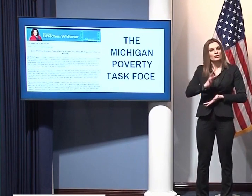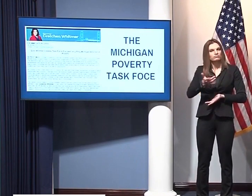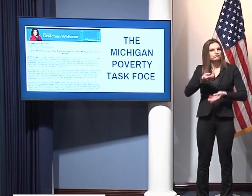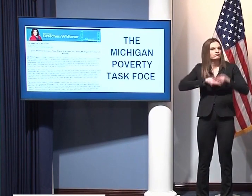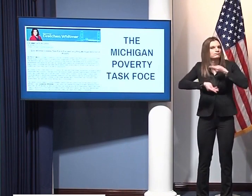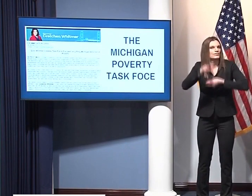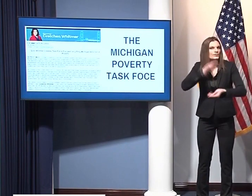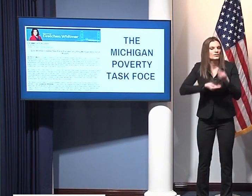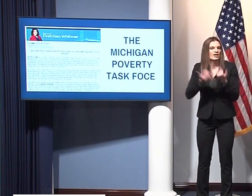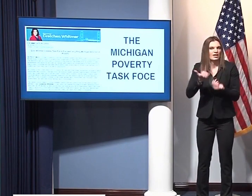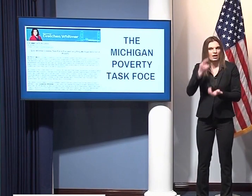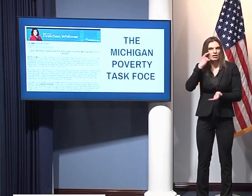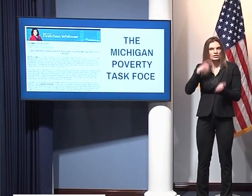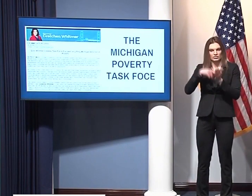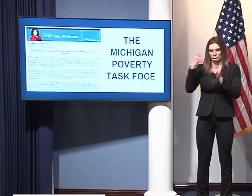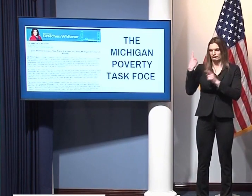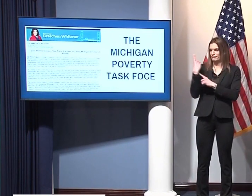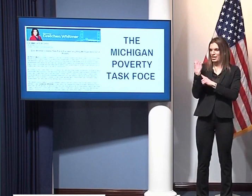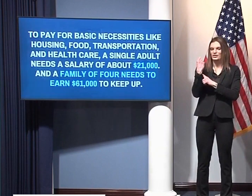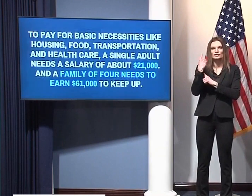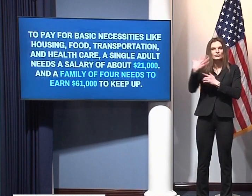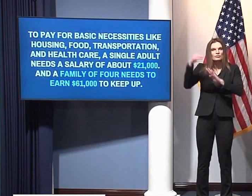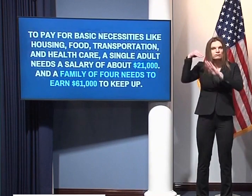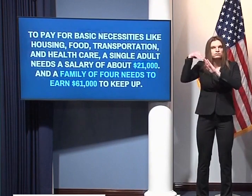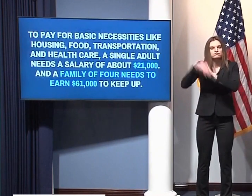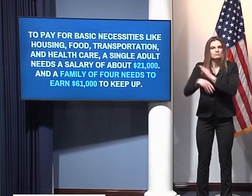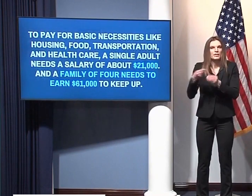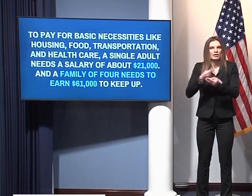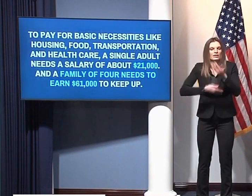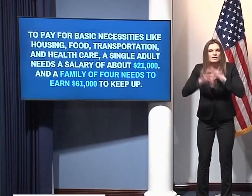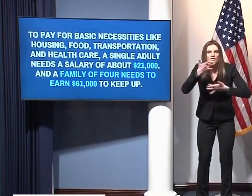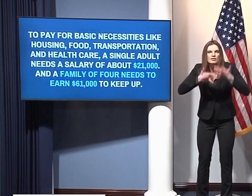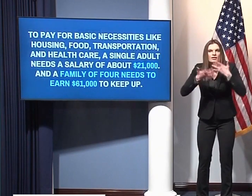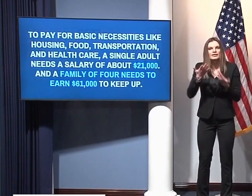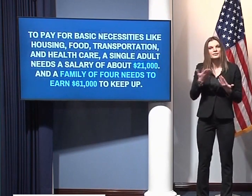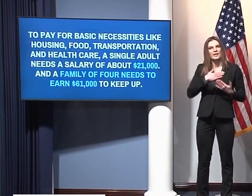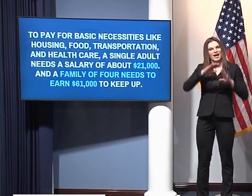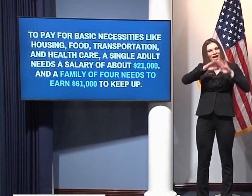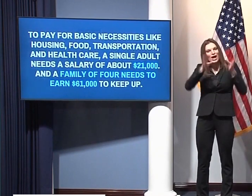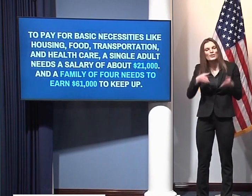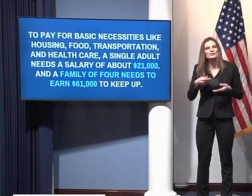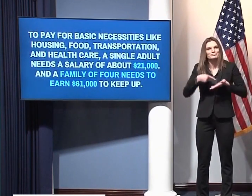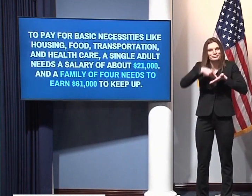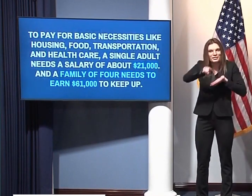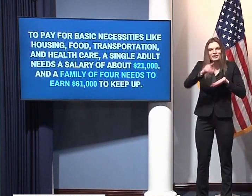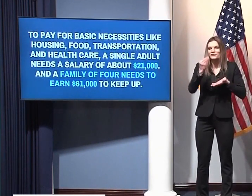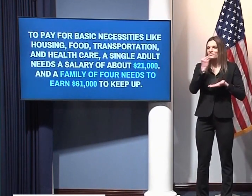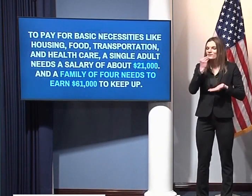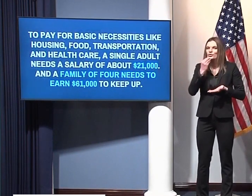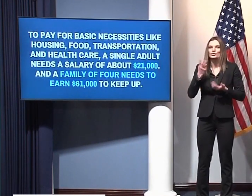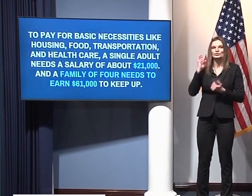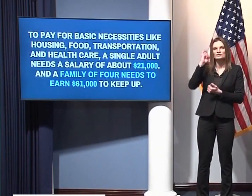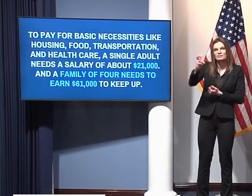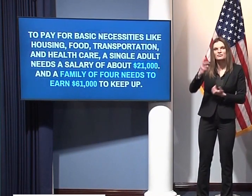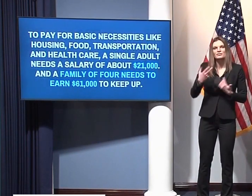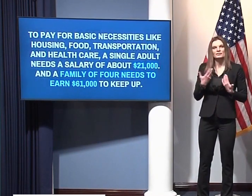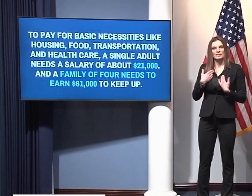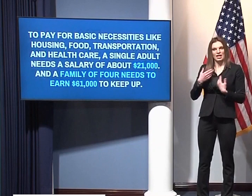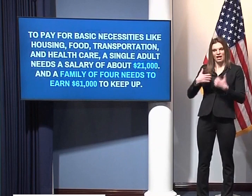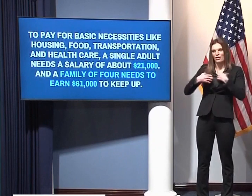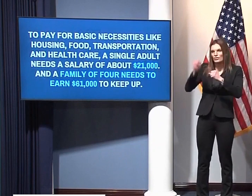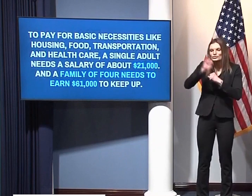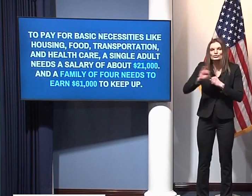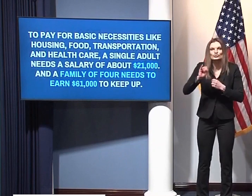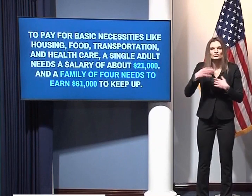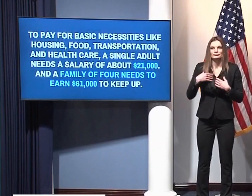slip away in the past year. To pay for basic necessities like housing and food, transportation, health care,